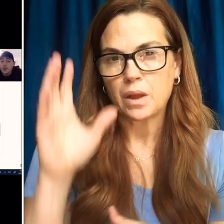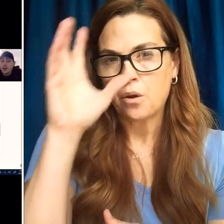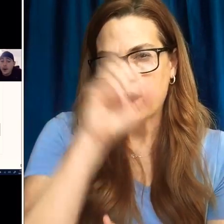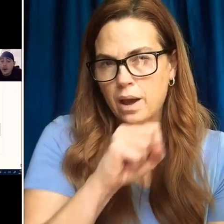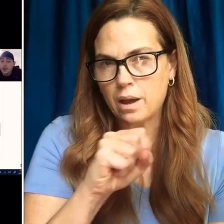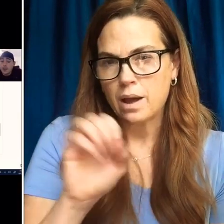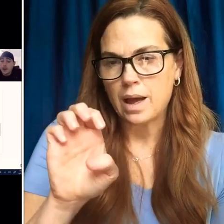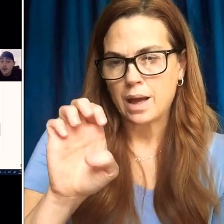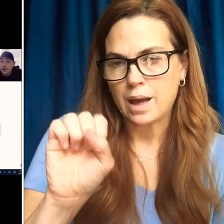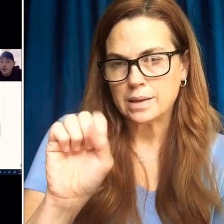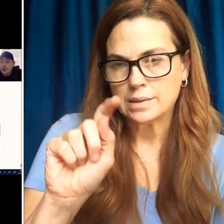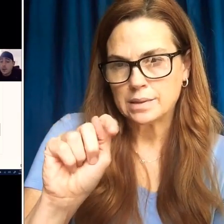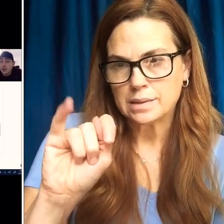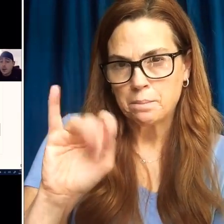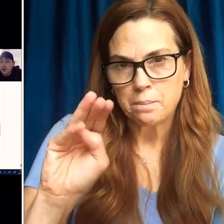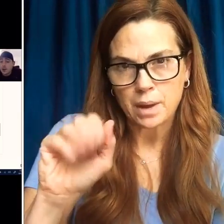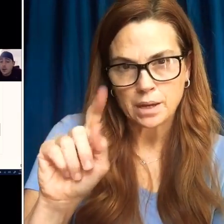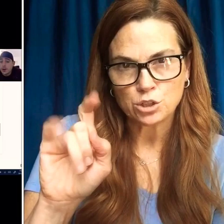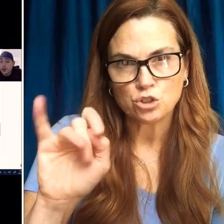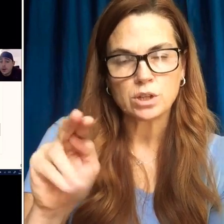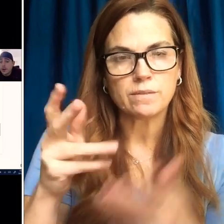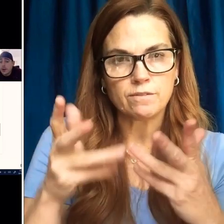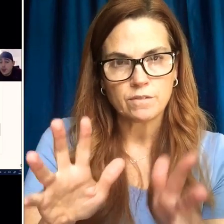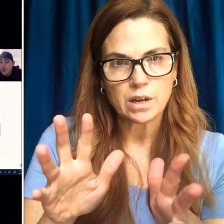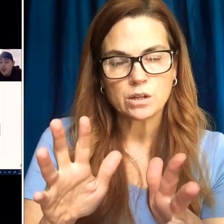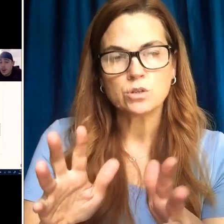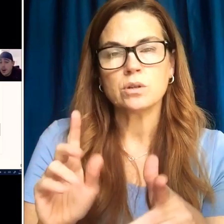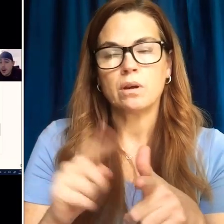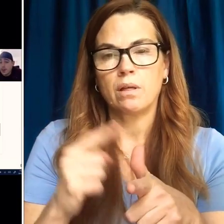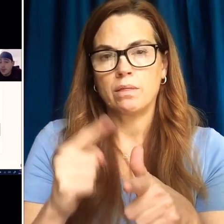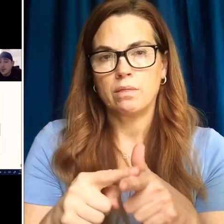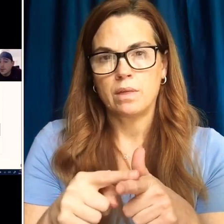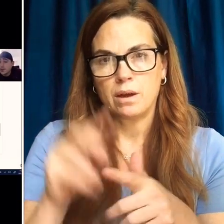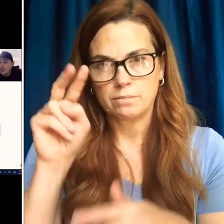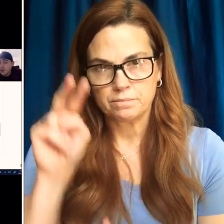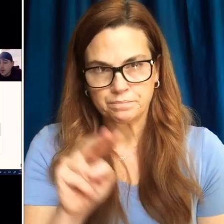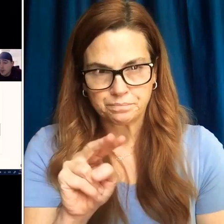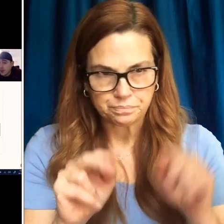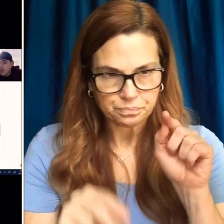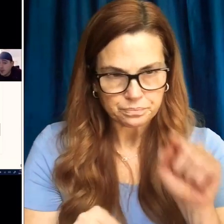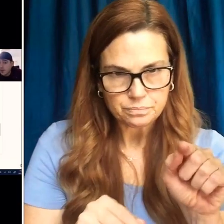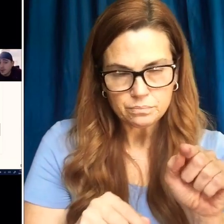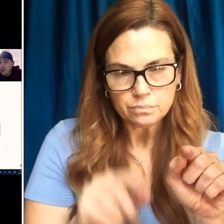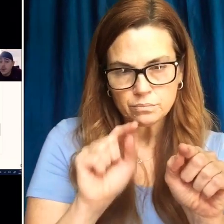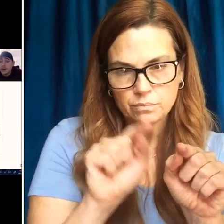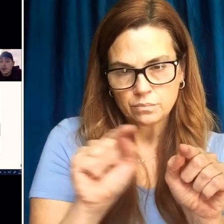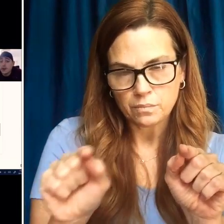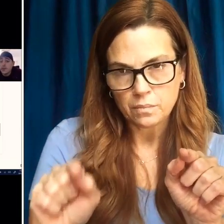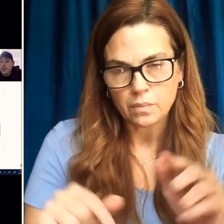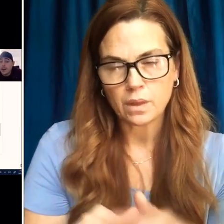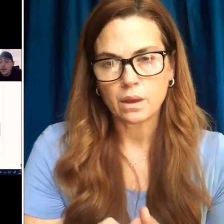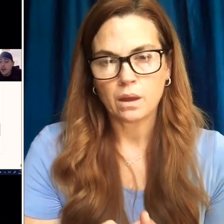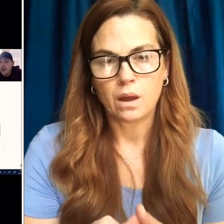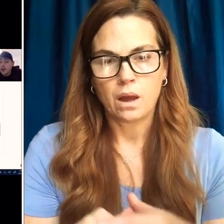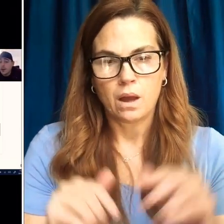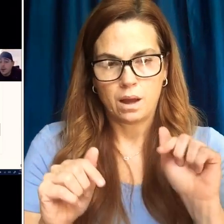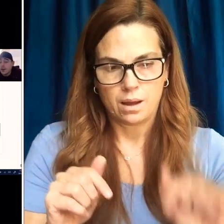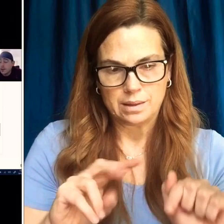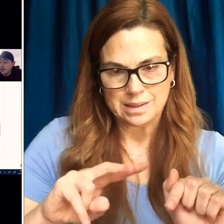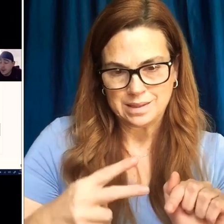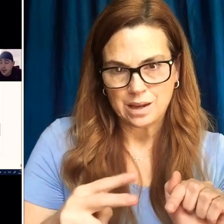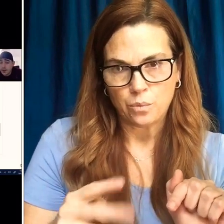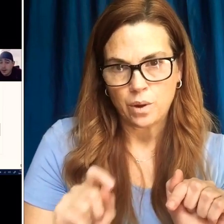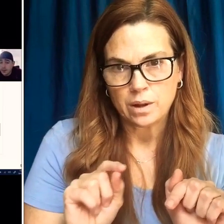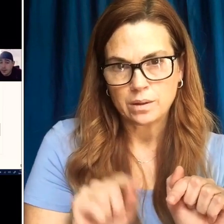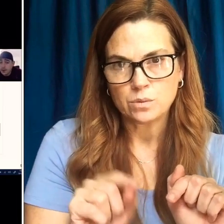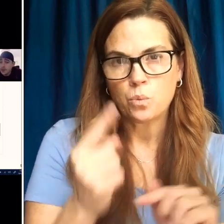after we do our estimation, we look over here and we say I have 2 digits to the right of my decimal in my first factor, and then I have 1 digit